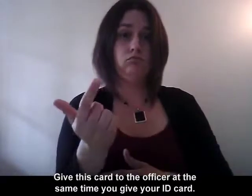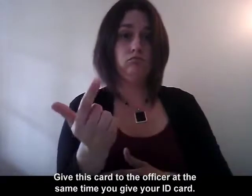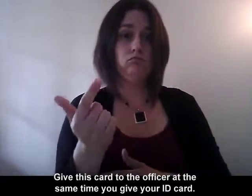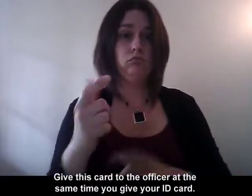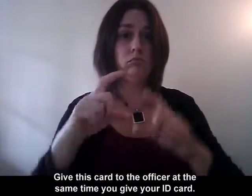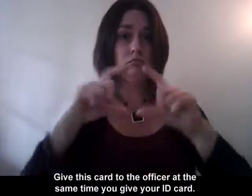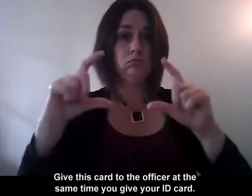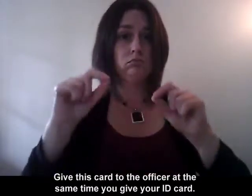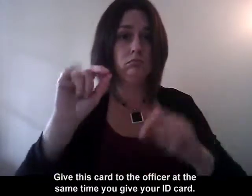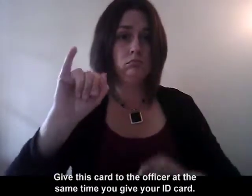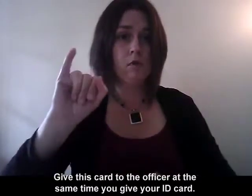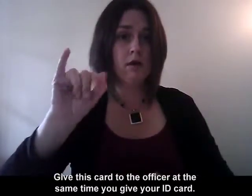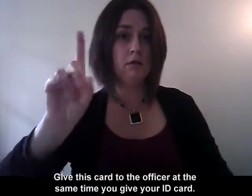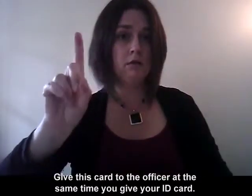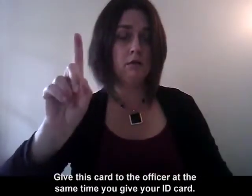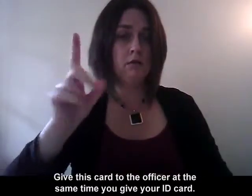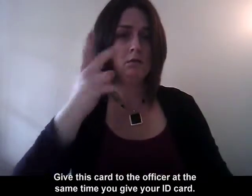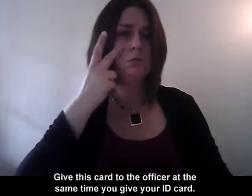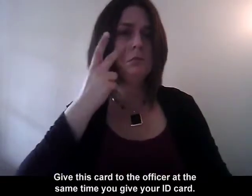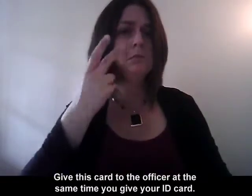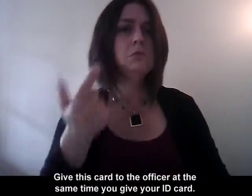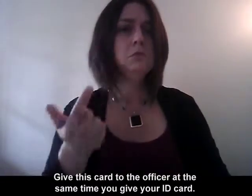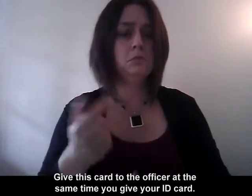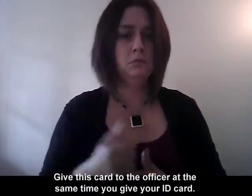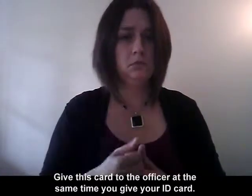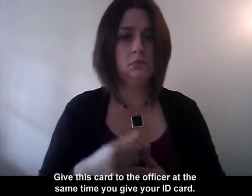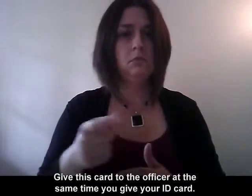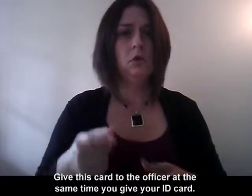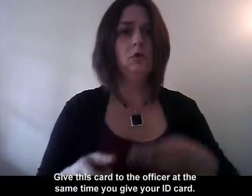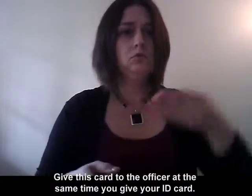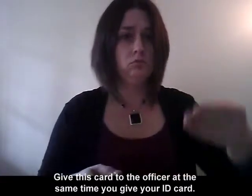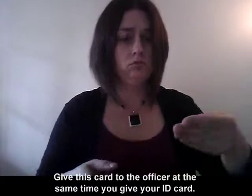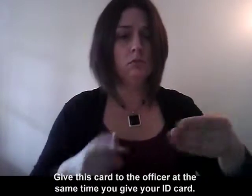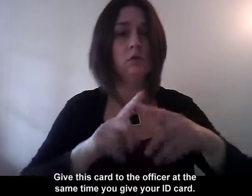Give this card to the officer at the same time you give your ID card.